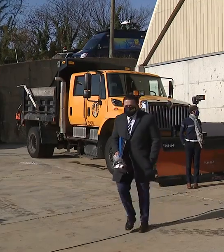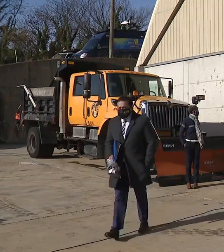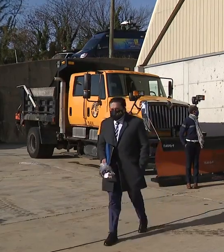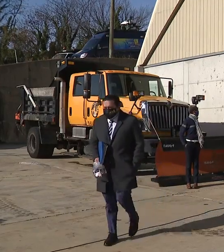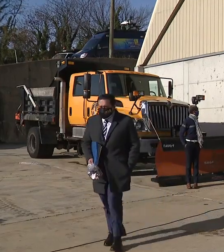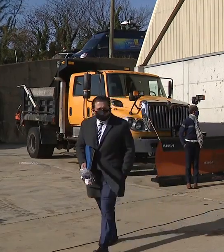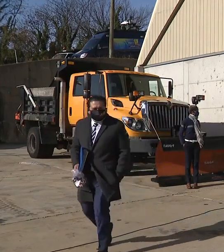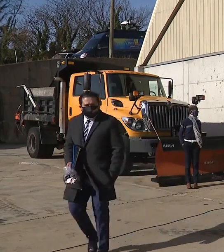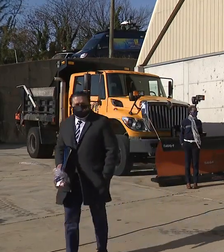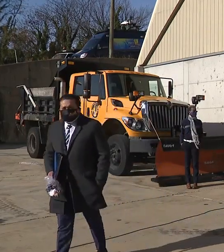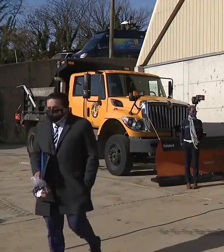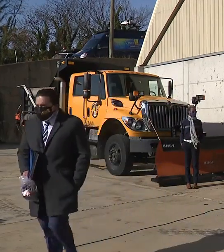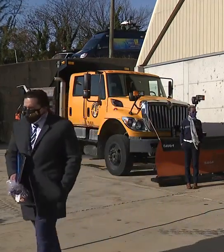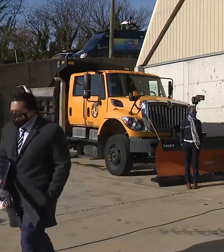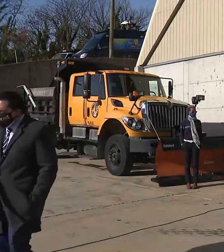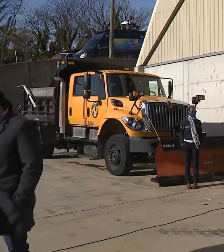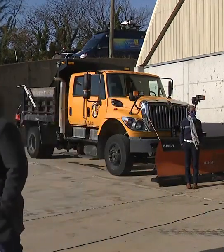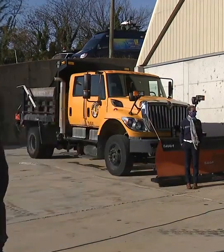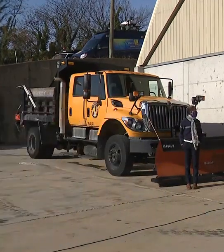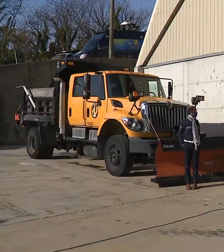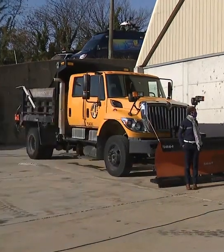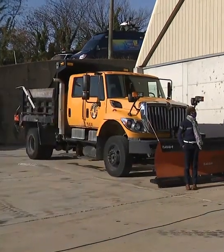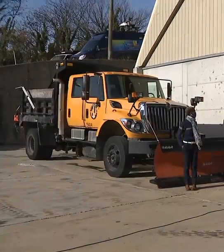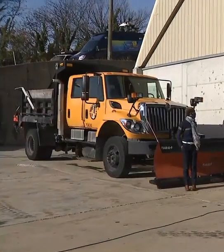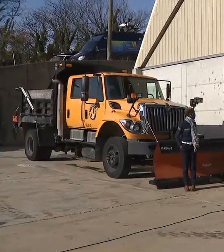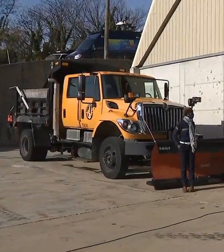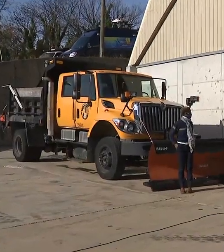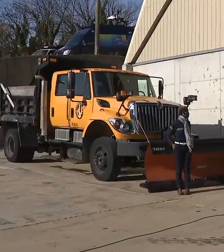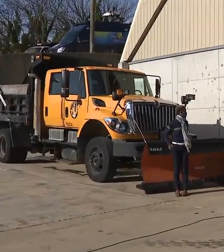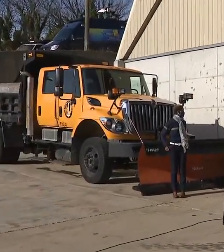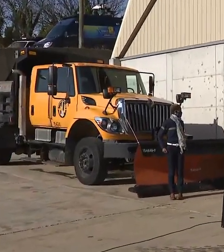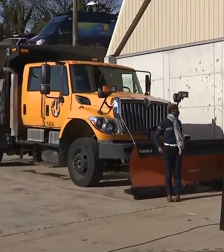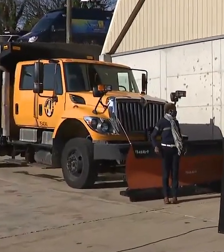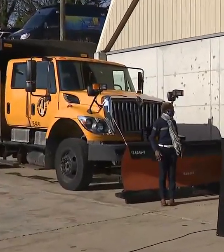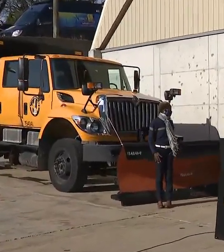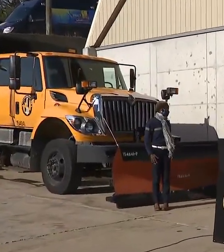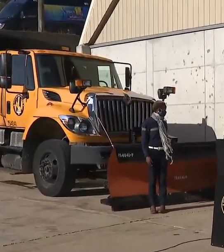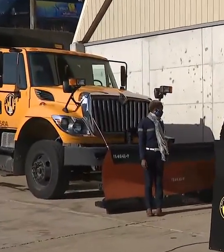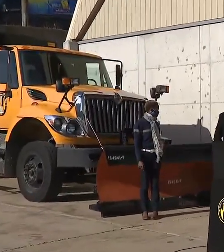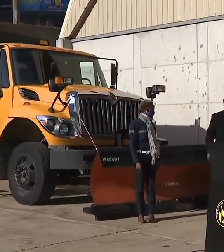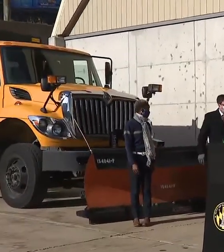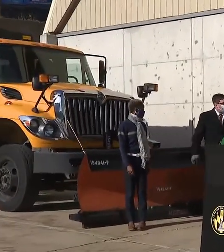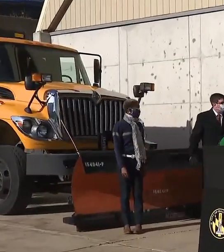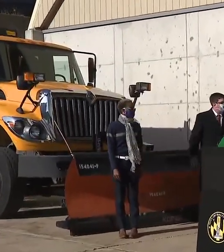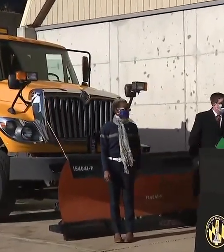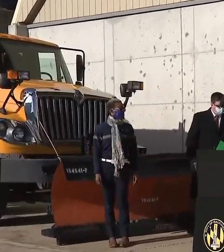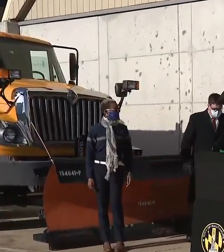I don't think so. Just to answer questions. I don't think we need both.